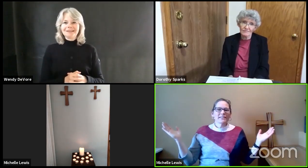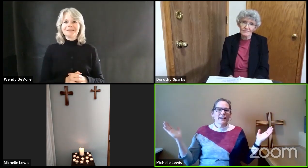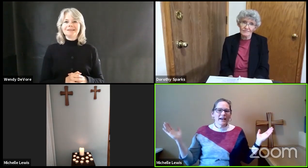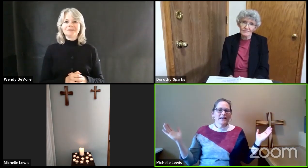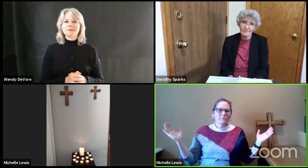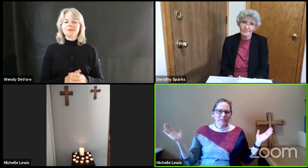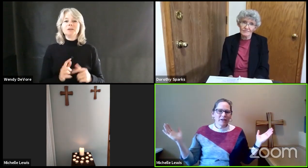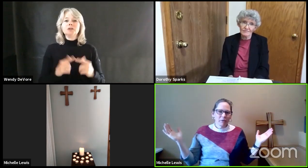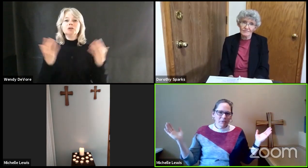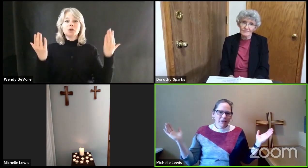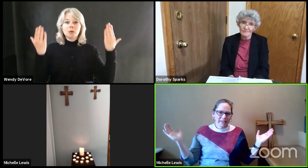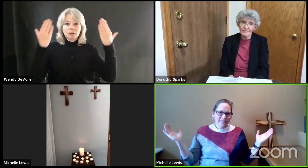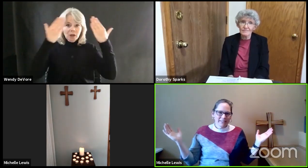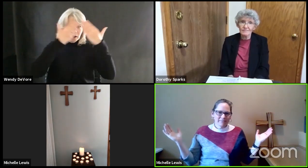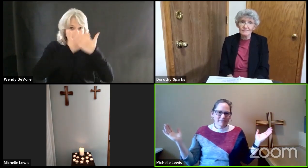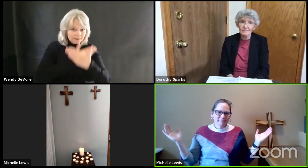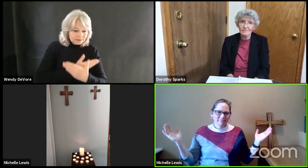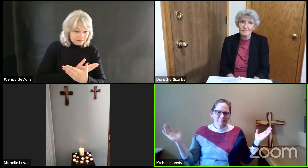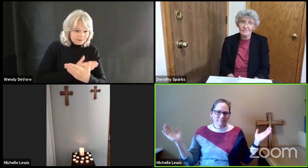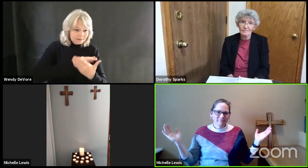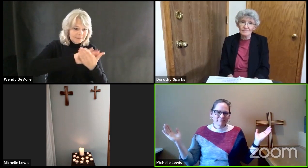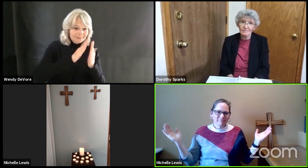Darkness has become light.